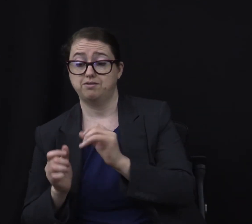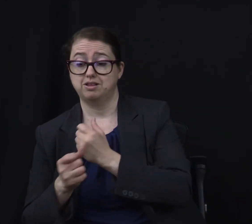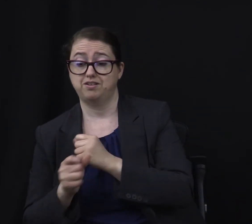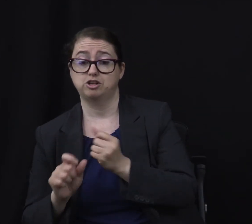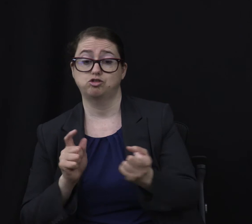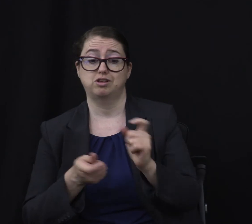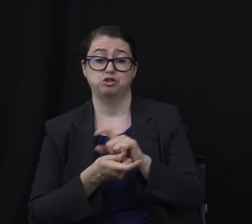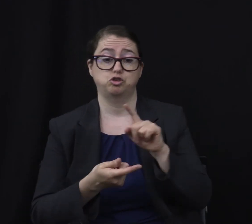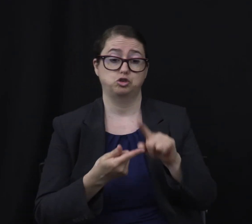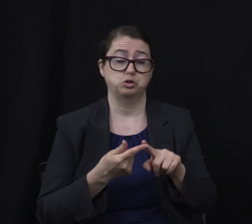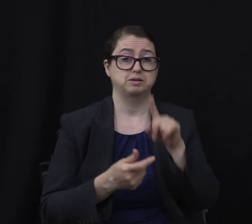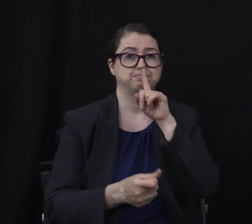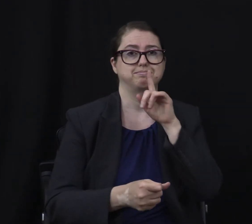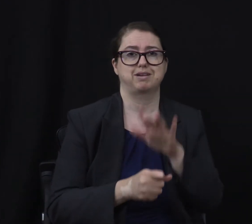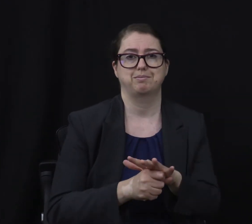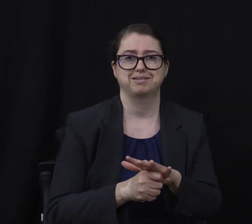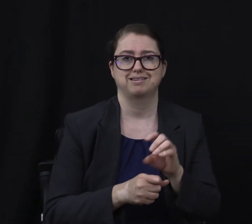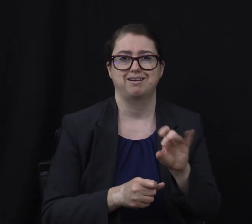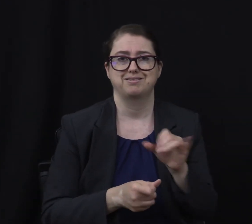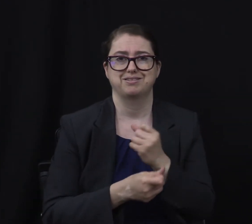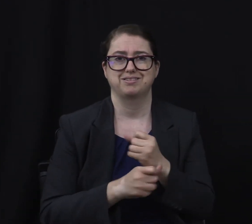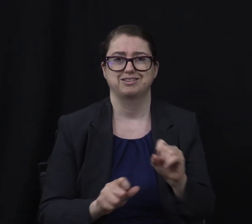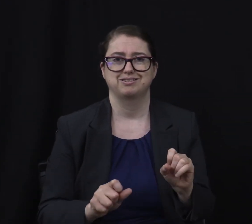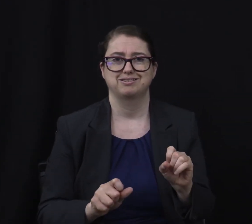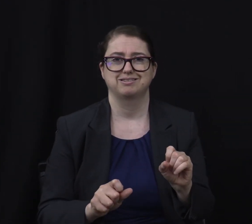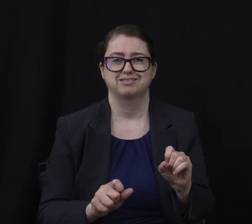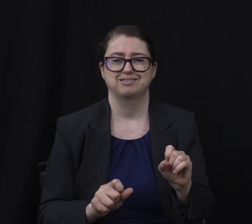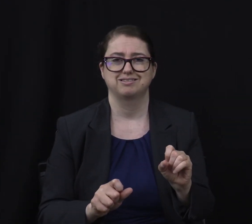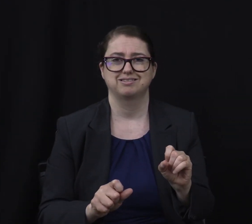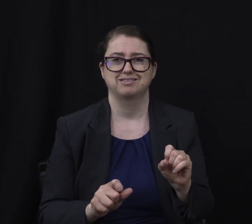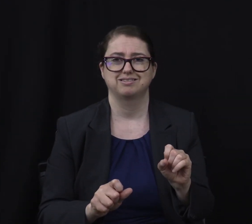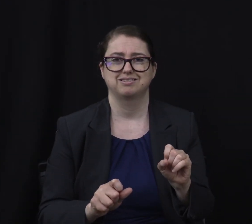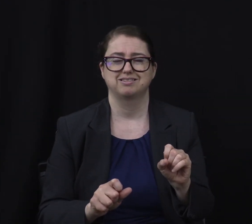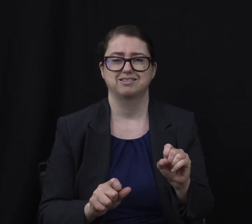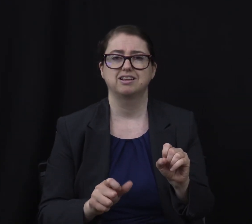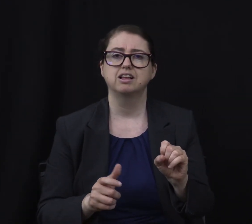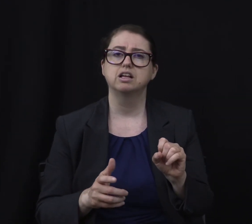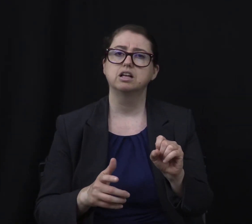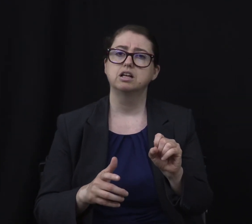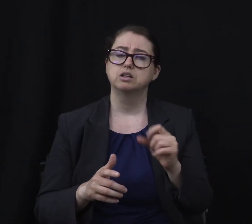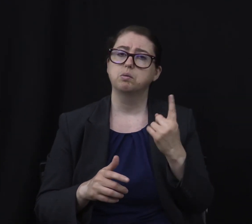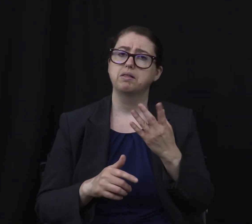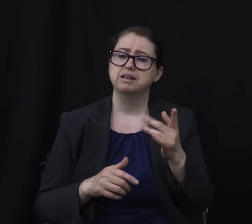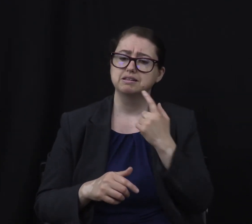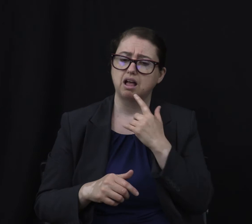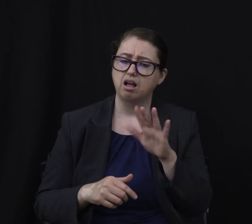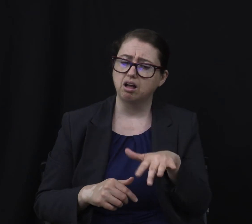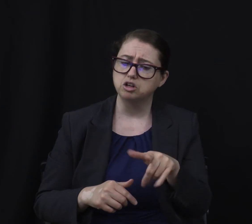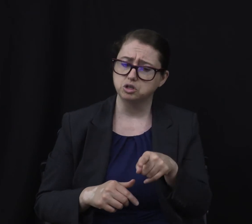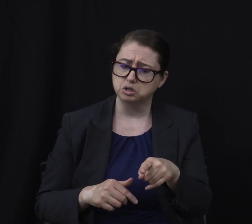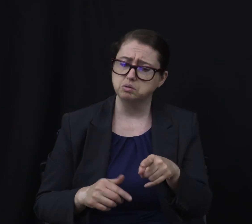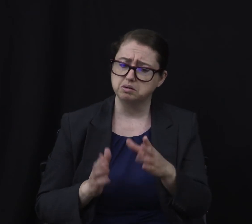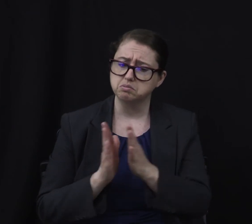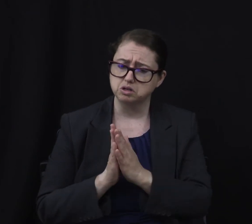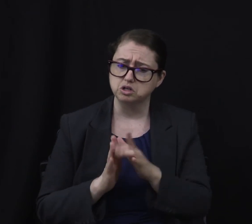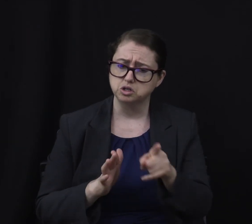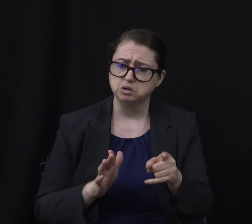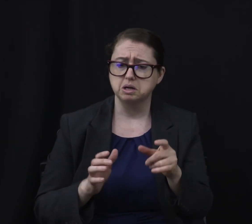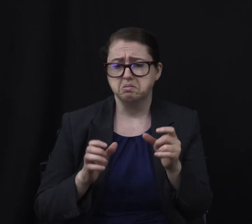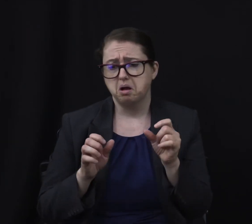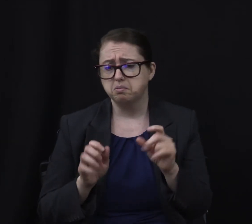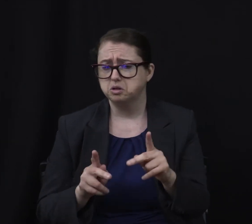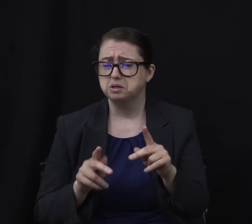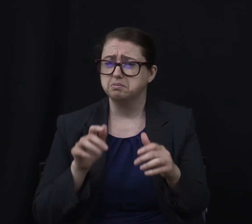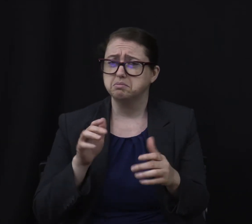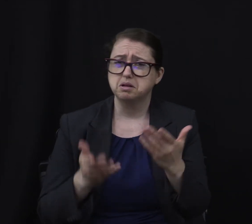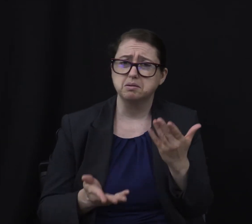thing to send them out and say, hey, you've got a prayer in succeeding. You know, there's a chance that you could do this. It's